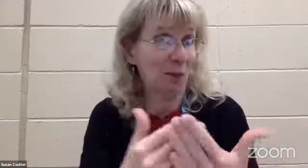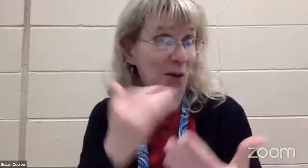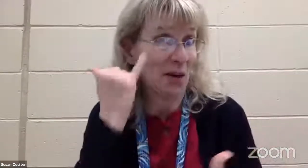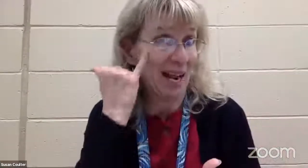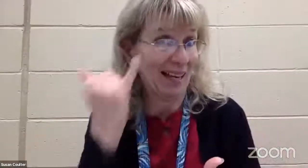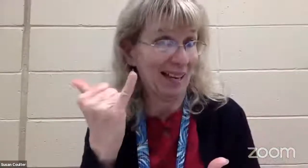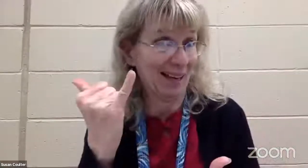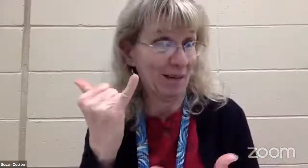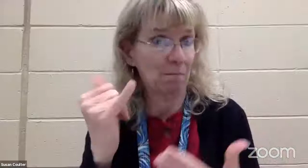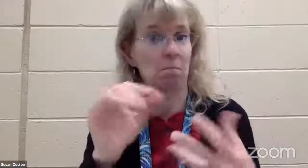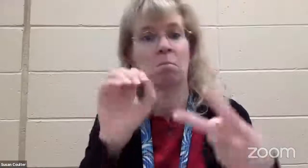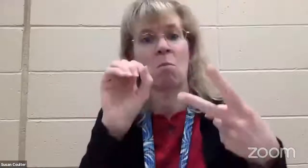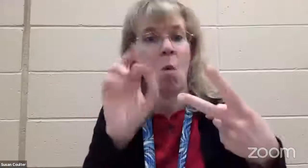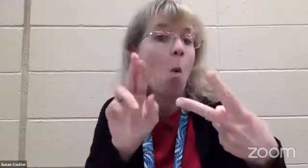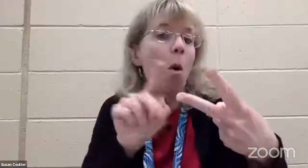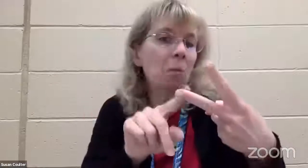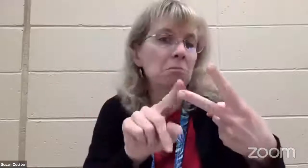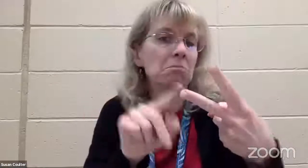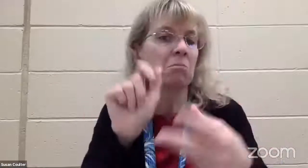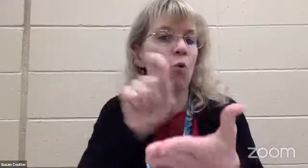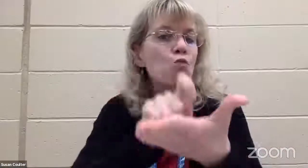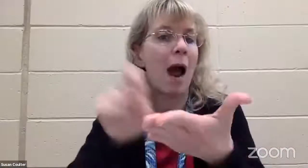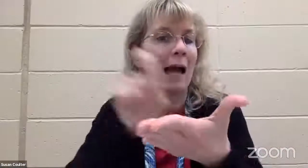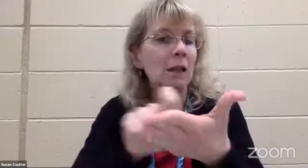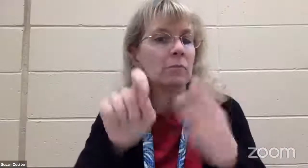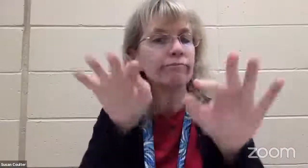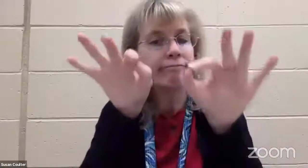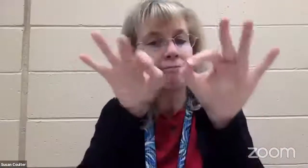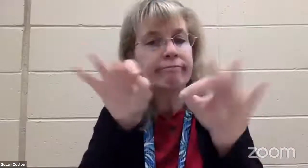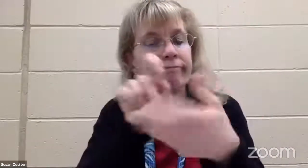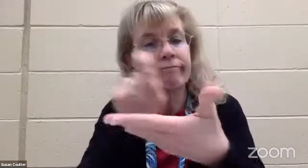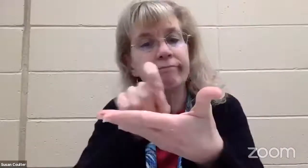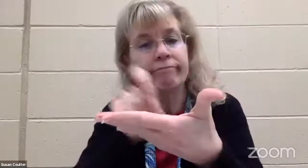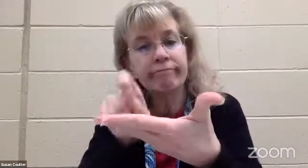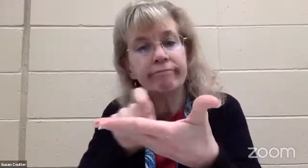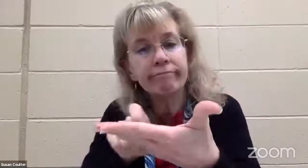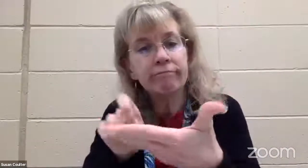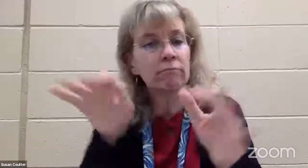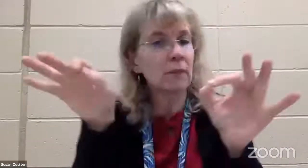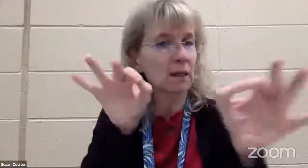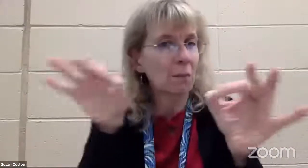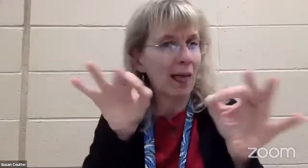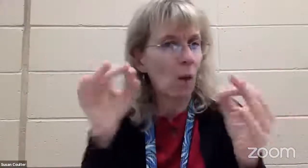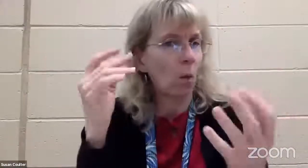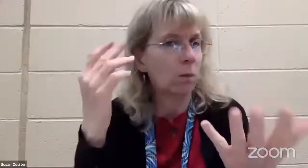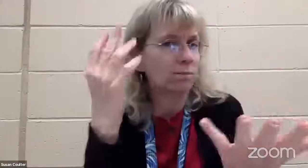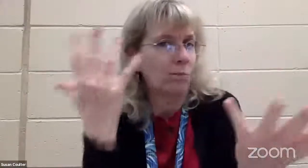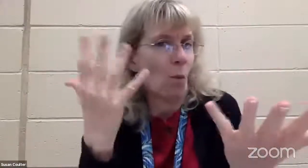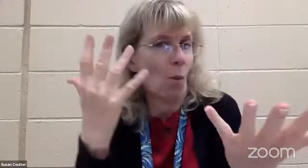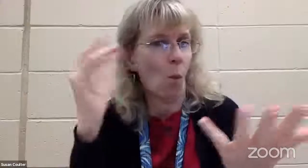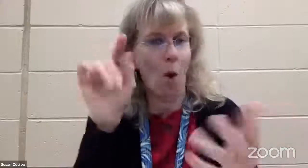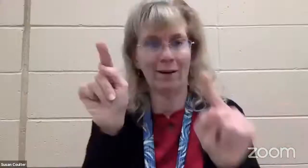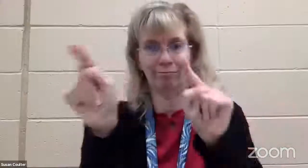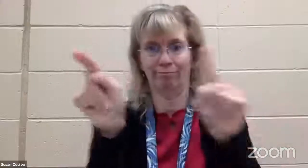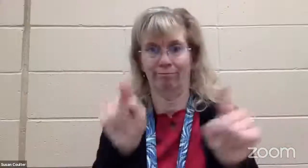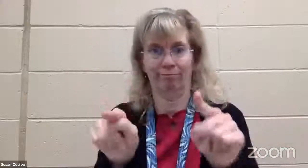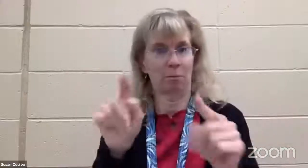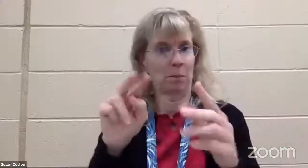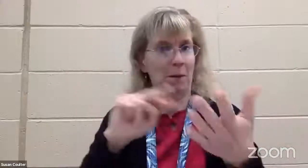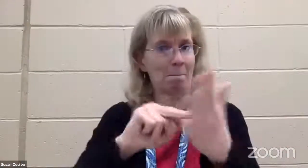That's one good thing that we can do. Or another idea is, again, to write a description on the inspiration